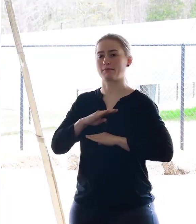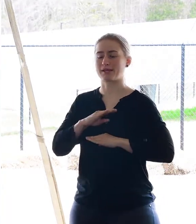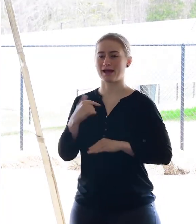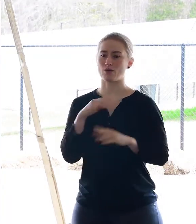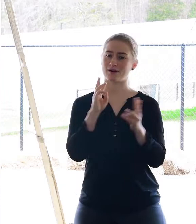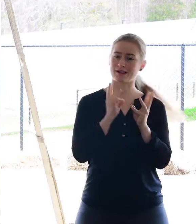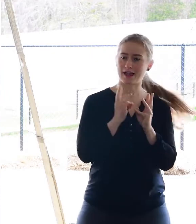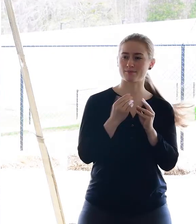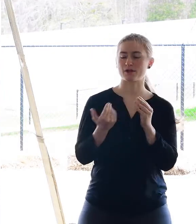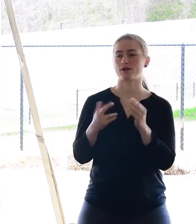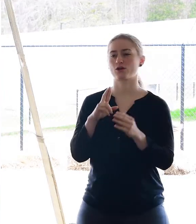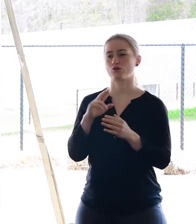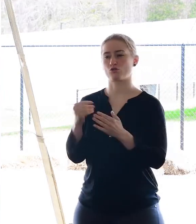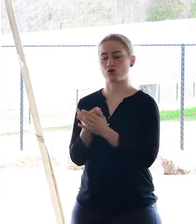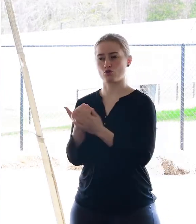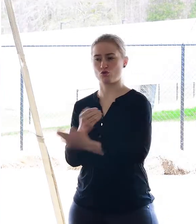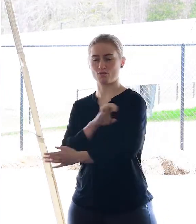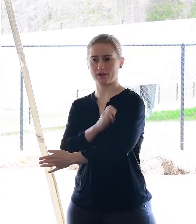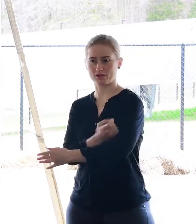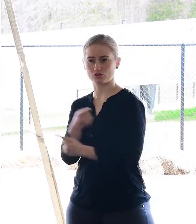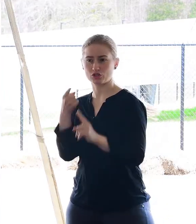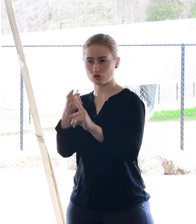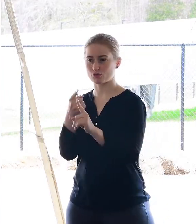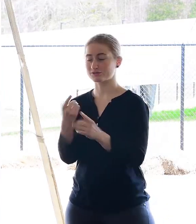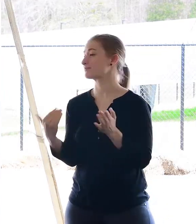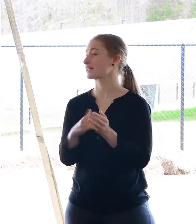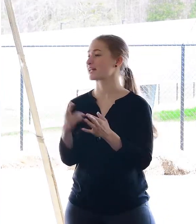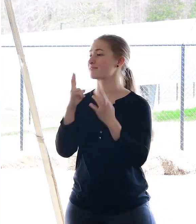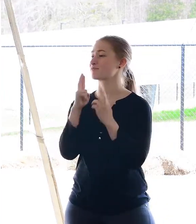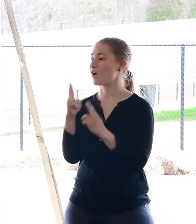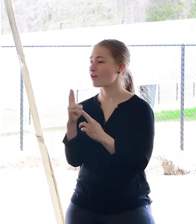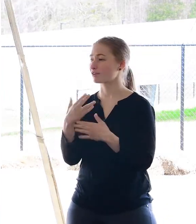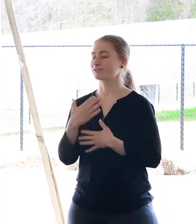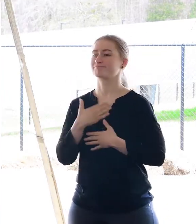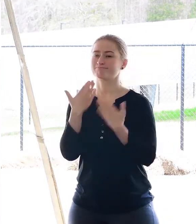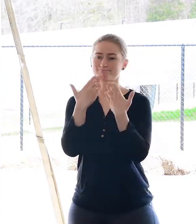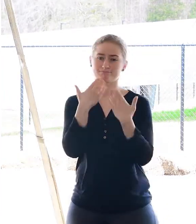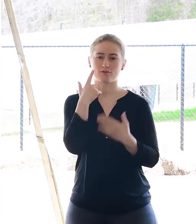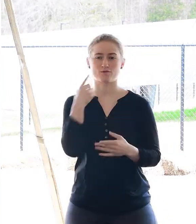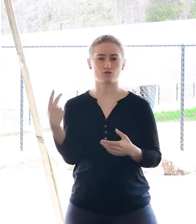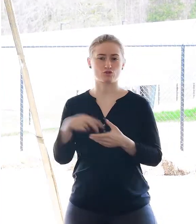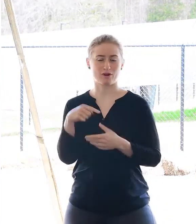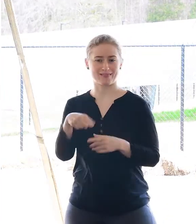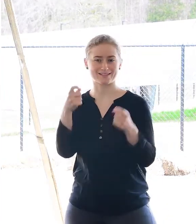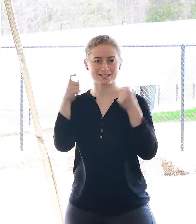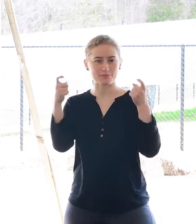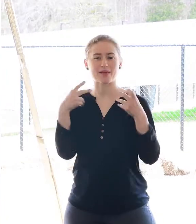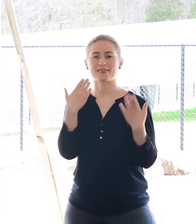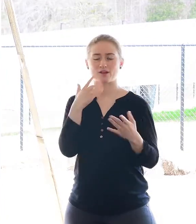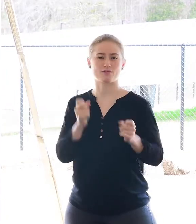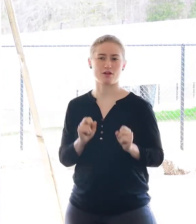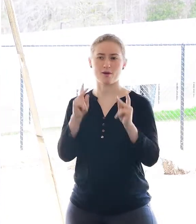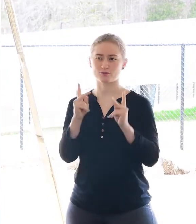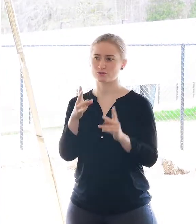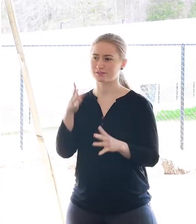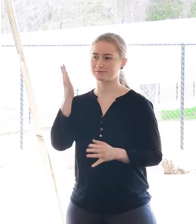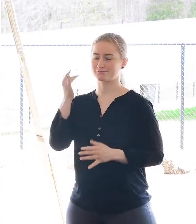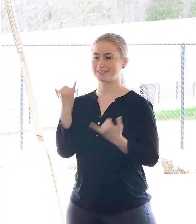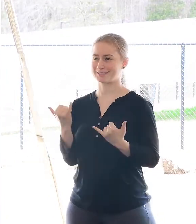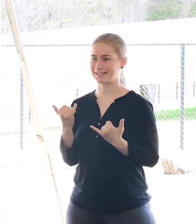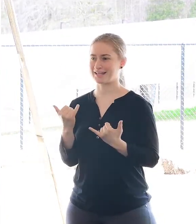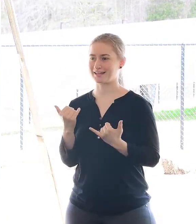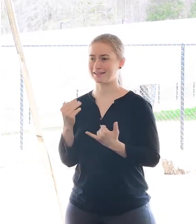renewable energy goals. Again, I'm honored to join you in this ceremony, and thank you for the opportunity to speak here today. MEA